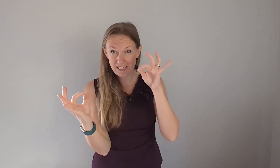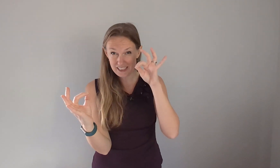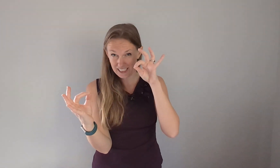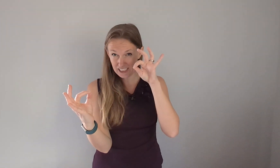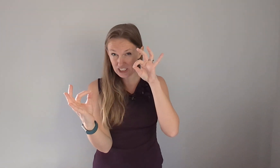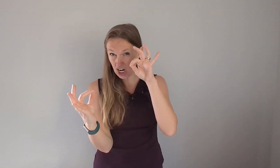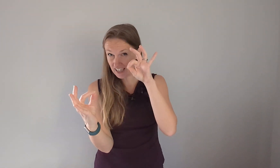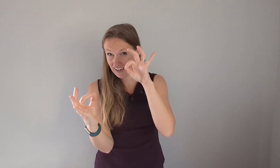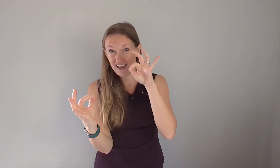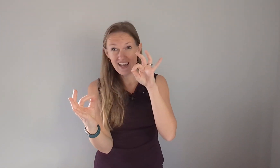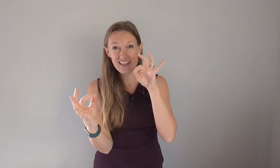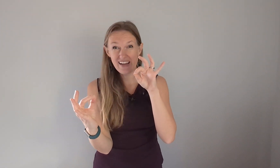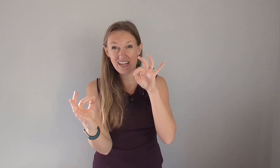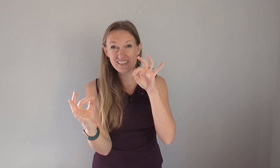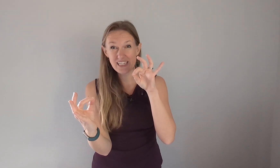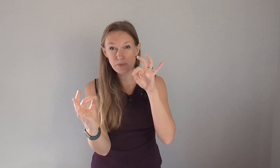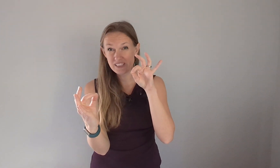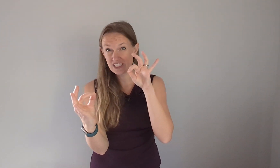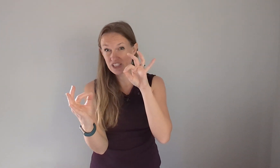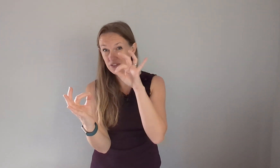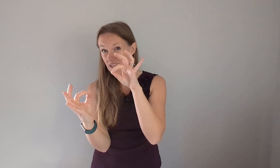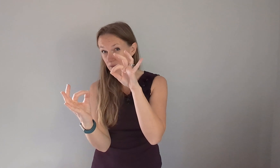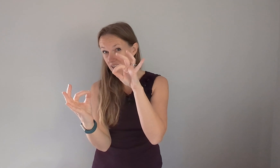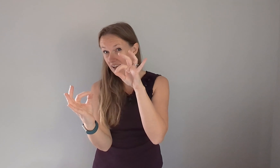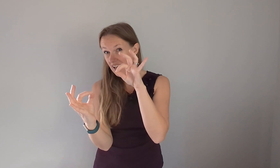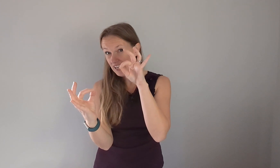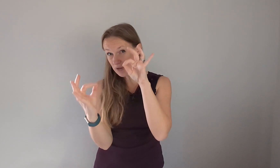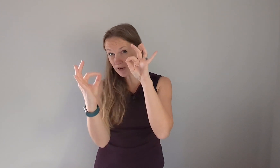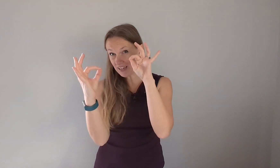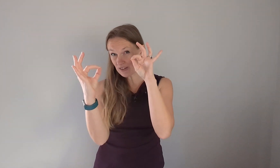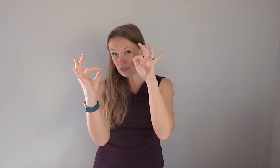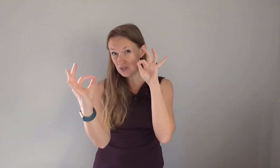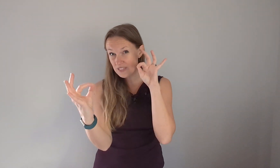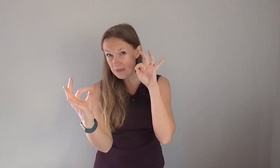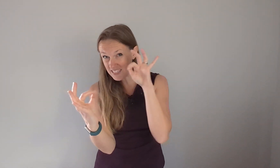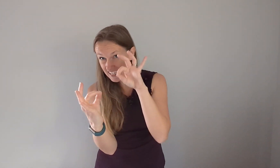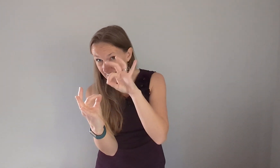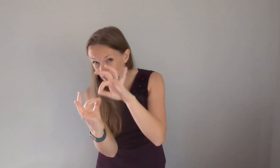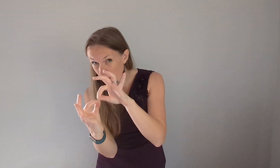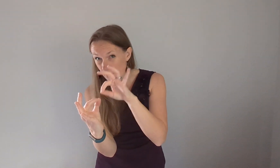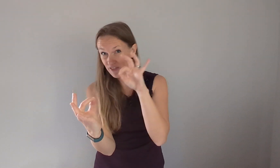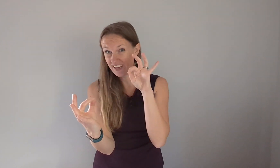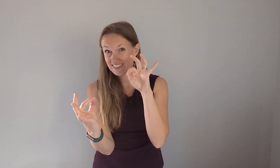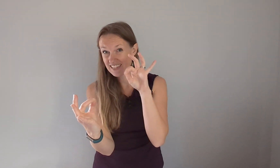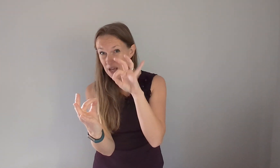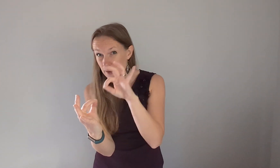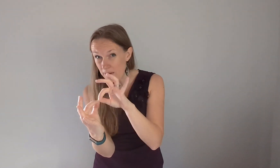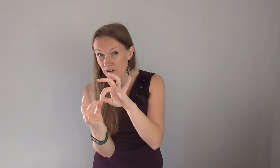Space Station docking, and they have to have such precision to do that, right? And you're bringing those two tips together. Perfect. Okay,